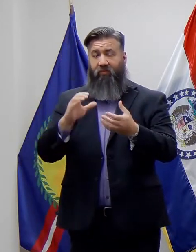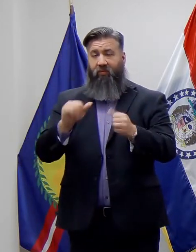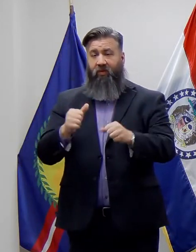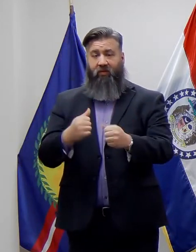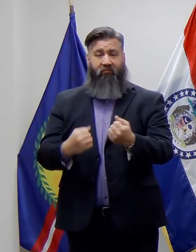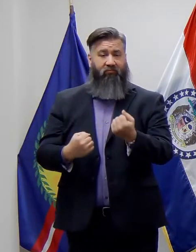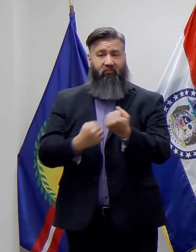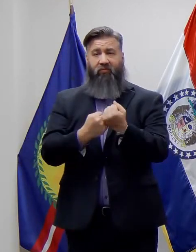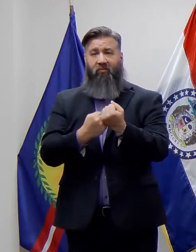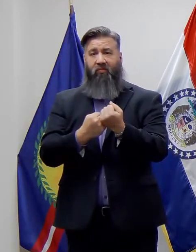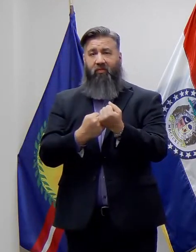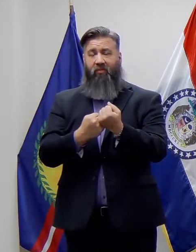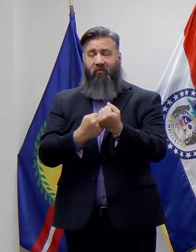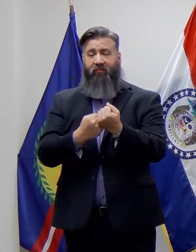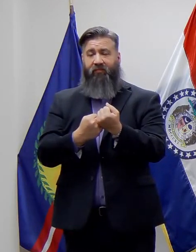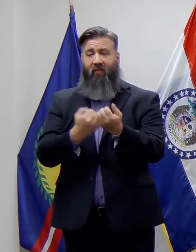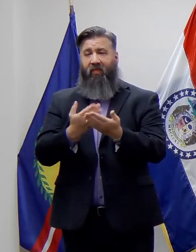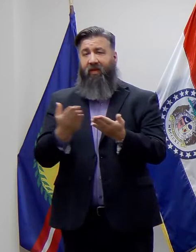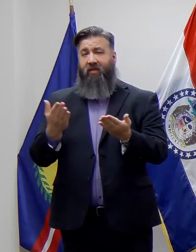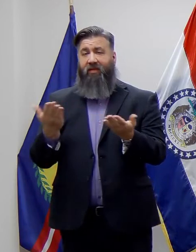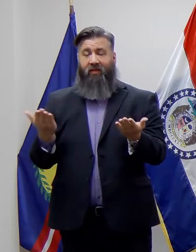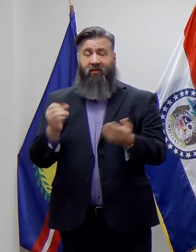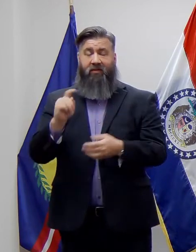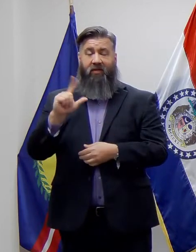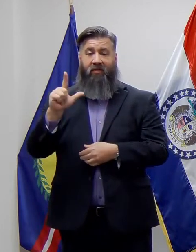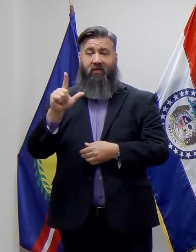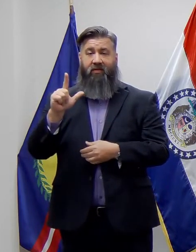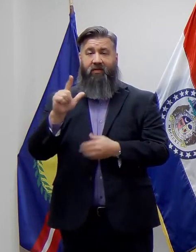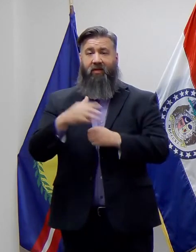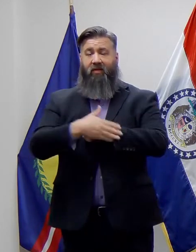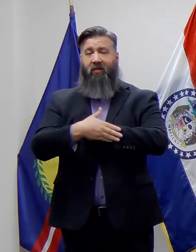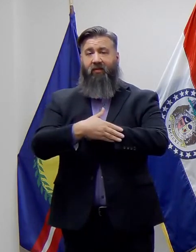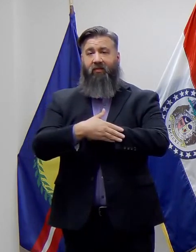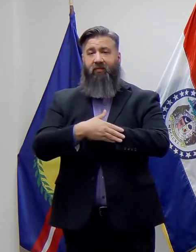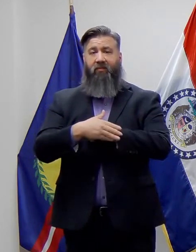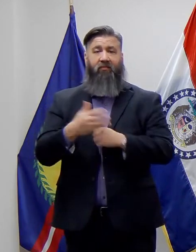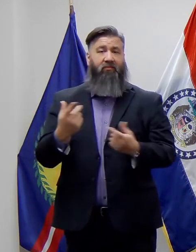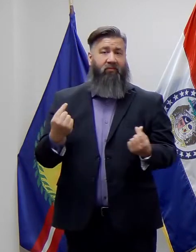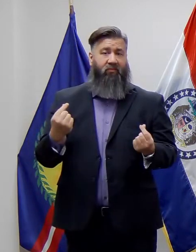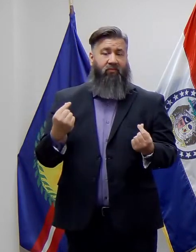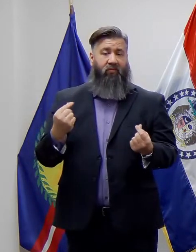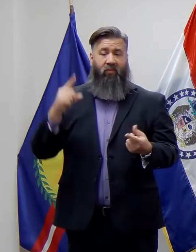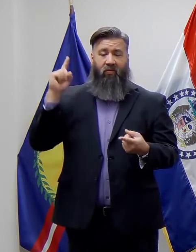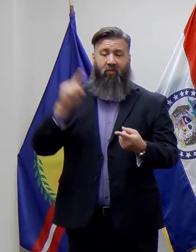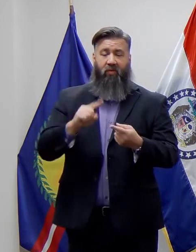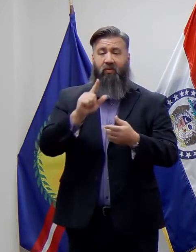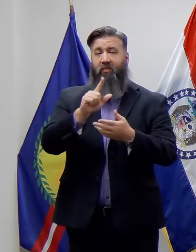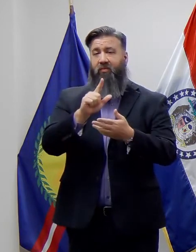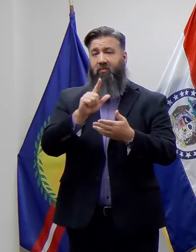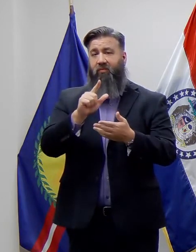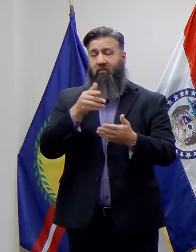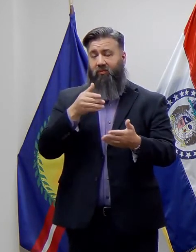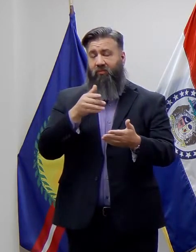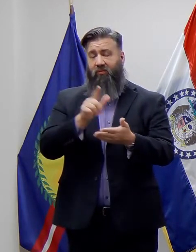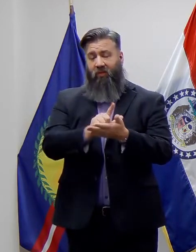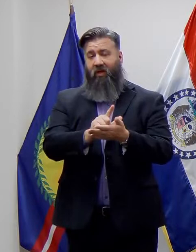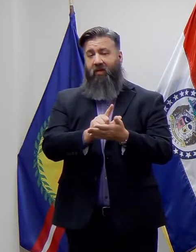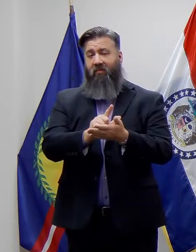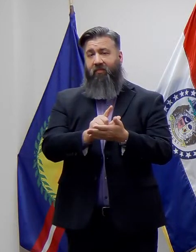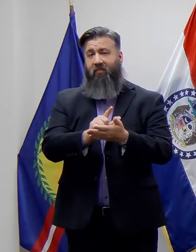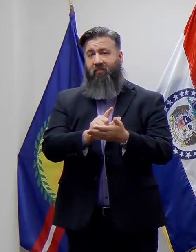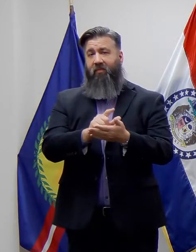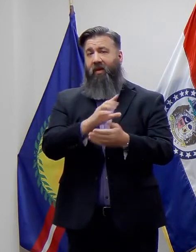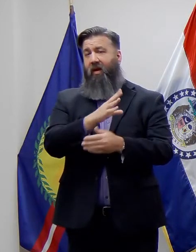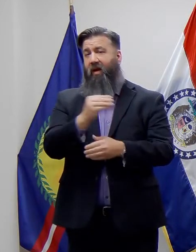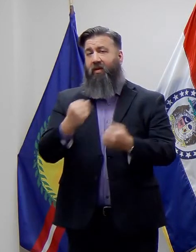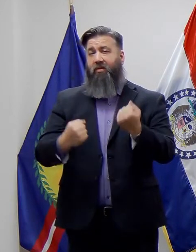those include reducing crime and enhancing our criminal justice system and making sure we have something in